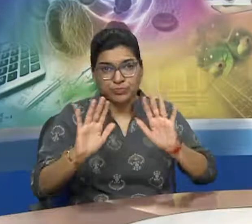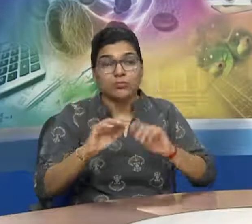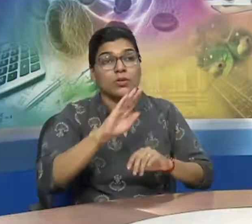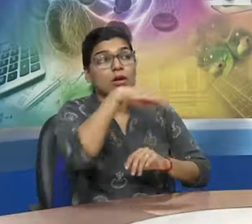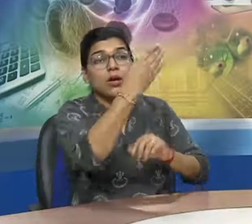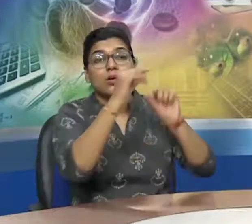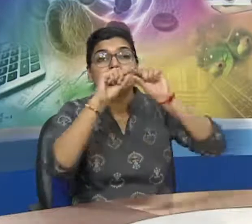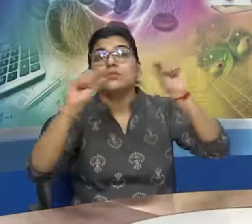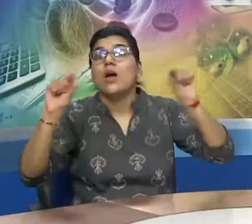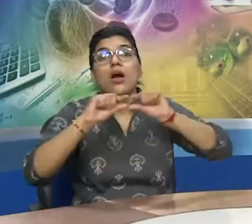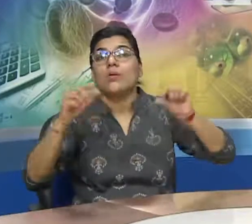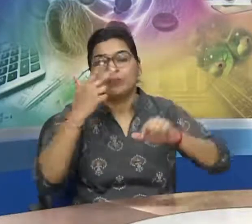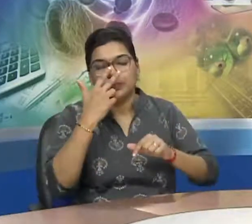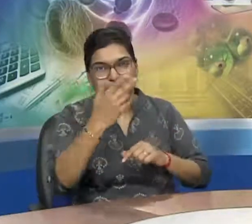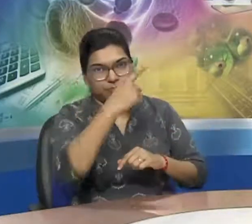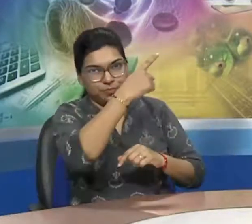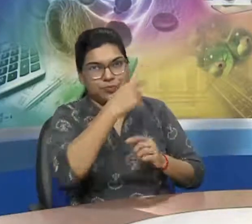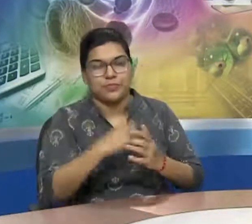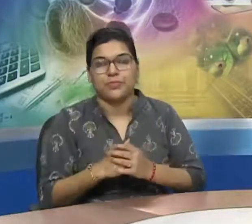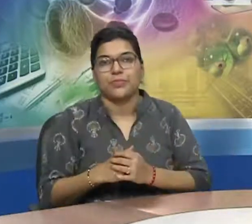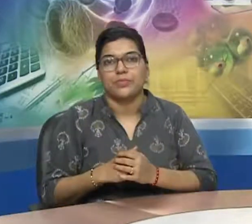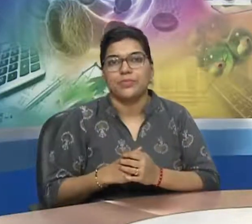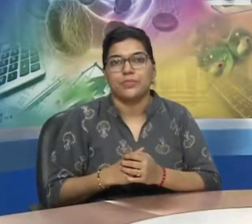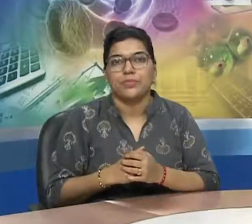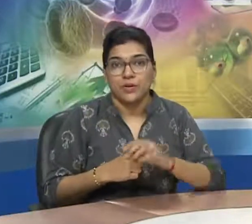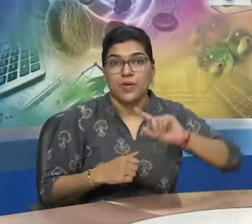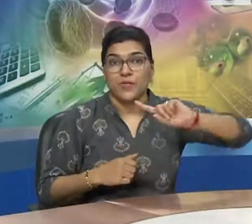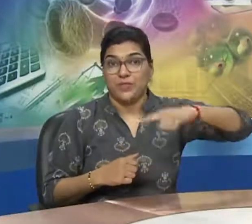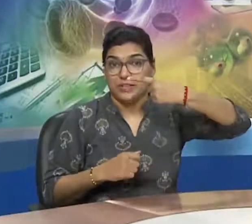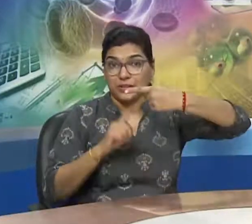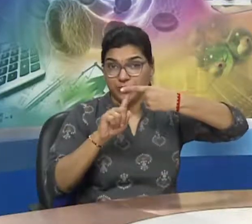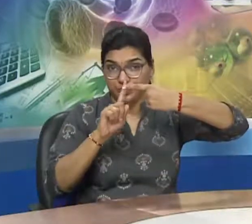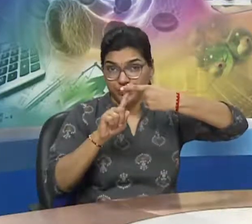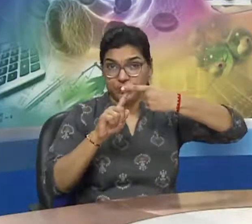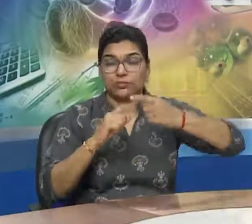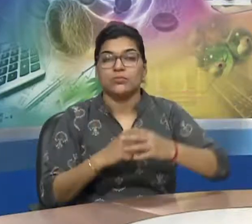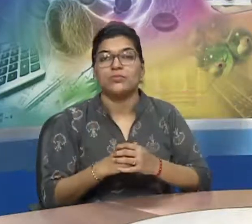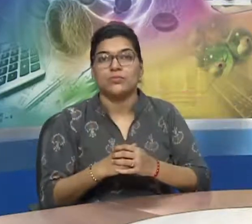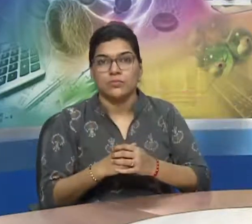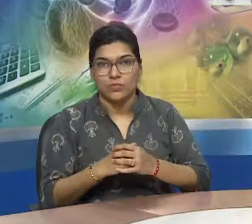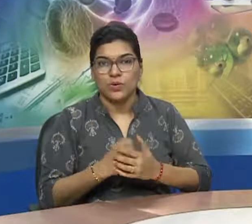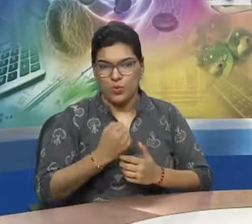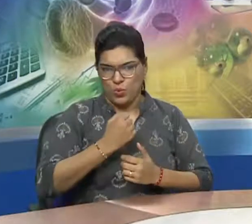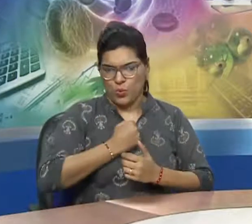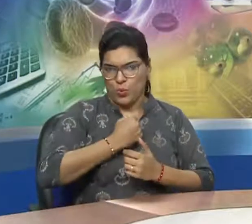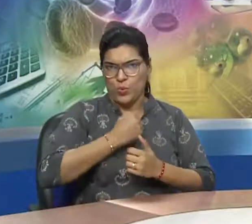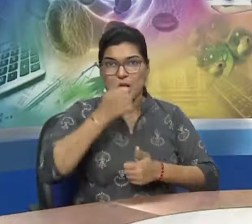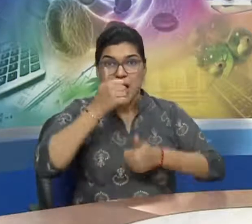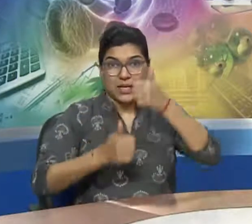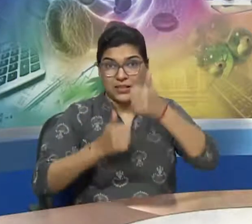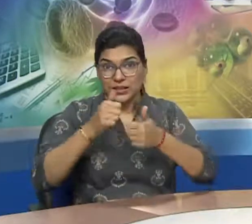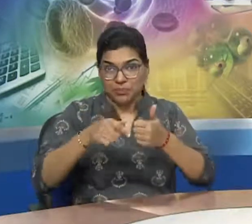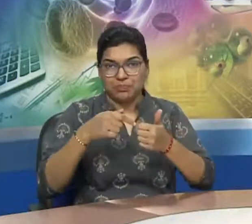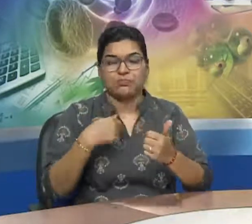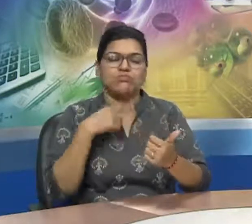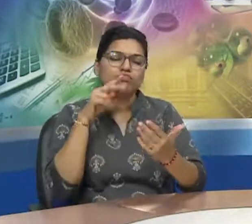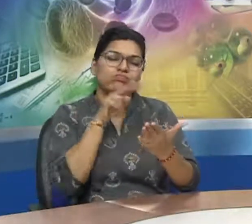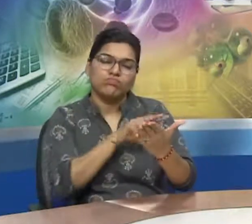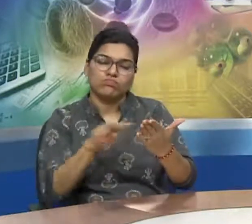example in sentences. How to write sentences using prefix words. The